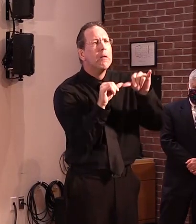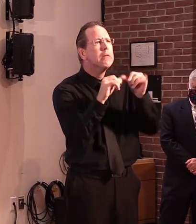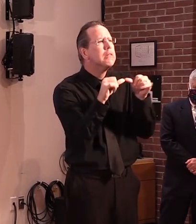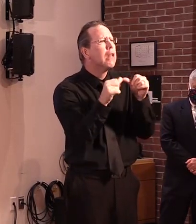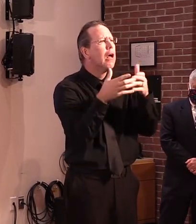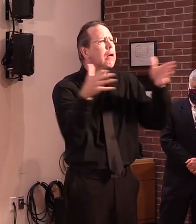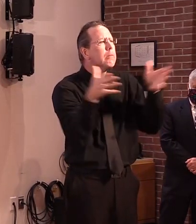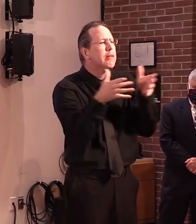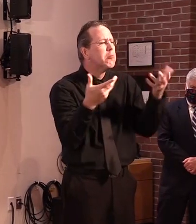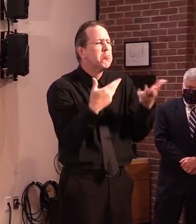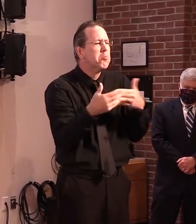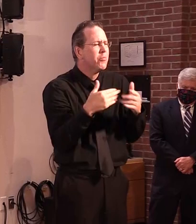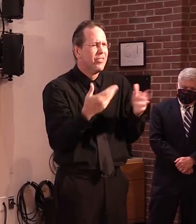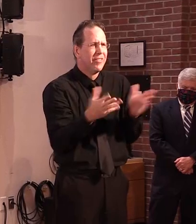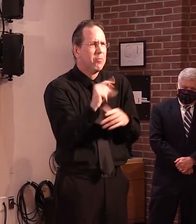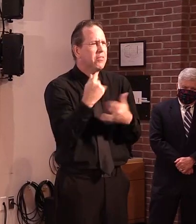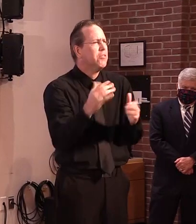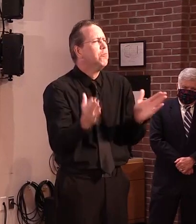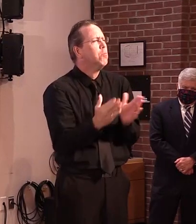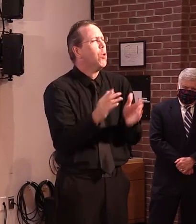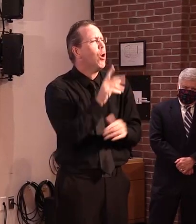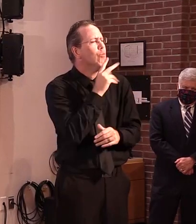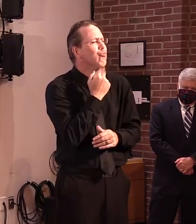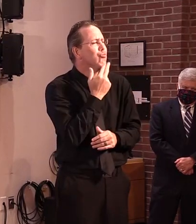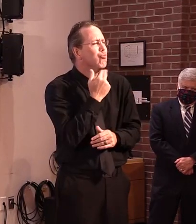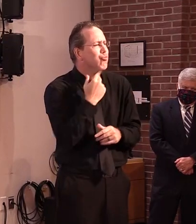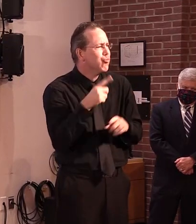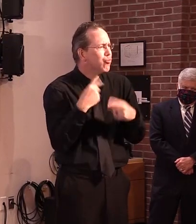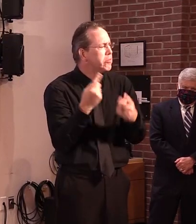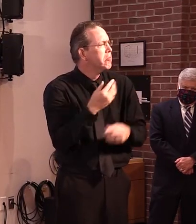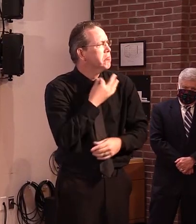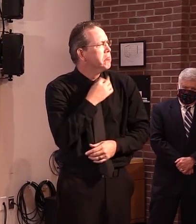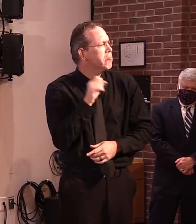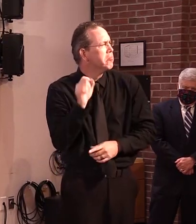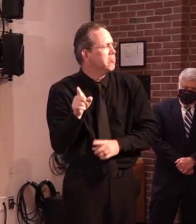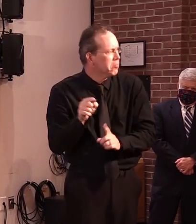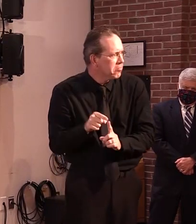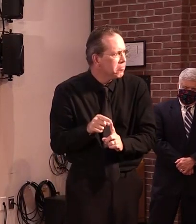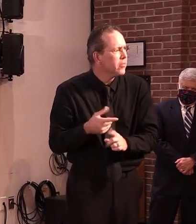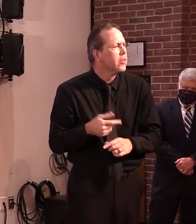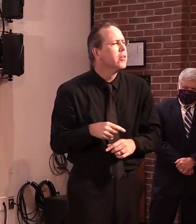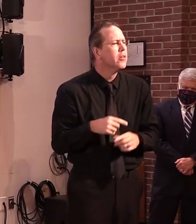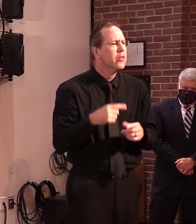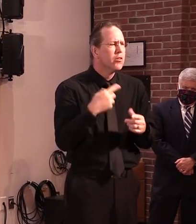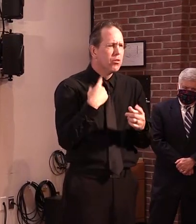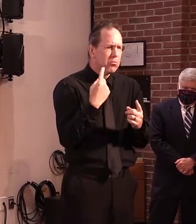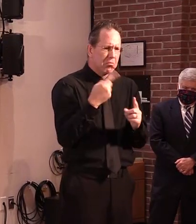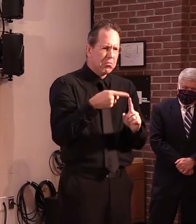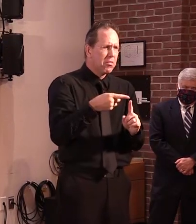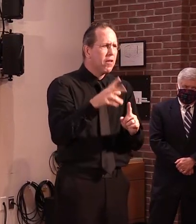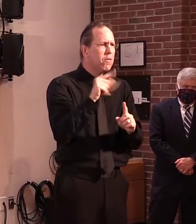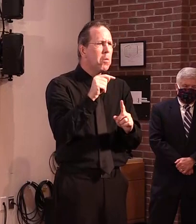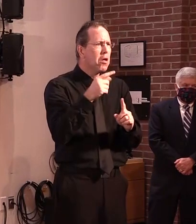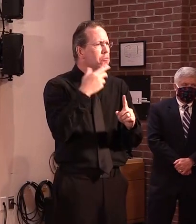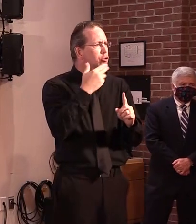and protocols that Vermont has been using to keep these numbers so low, do you think those can be translated into larger states?